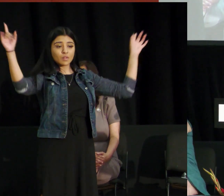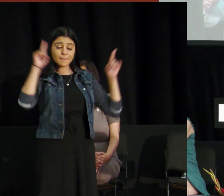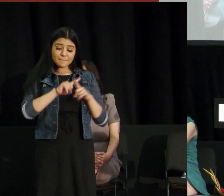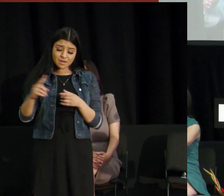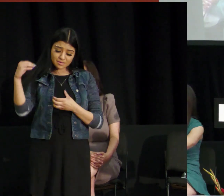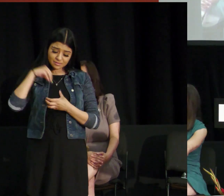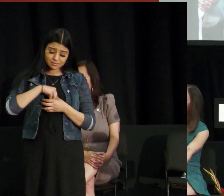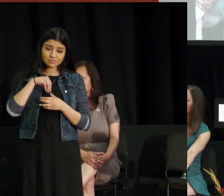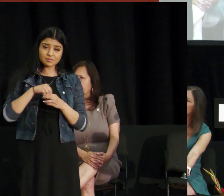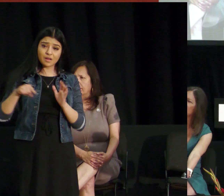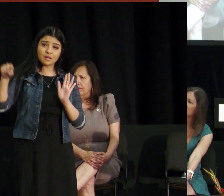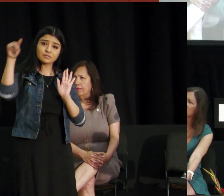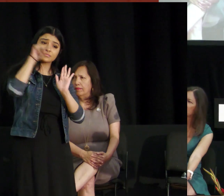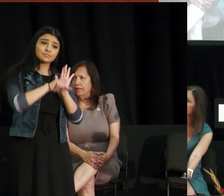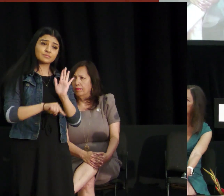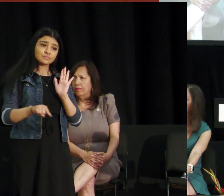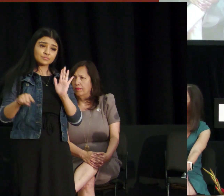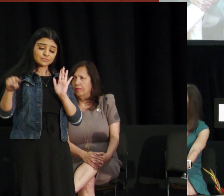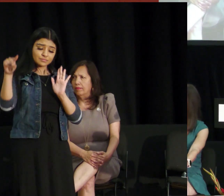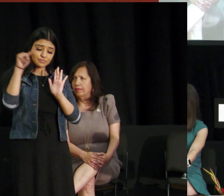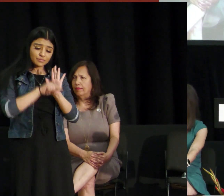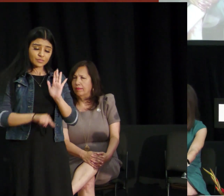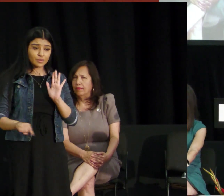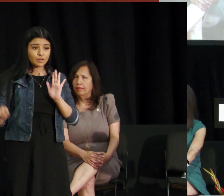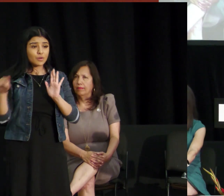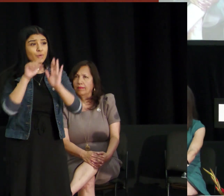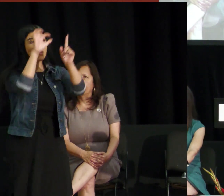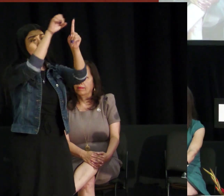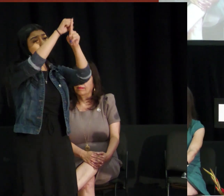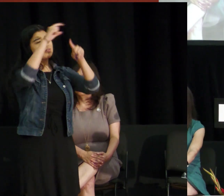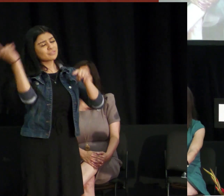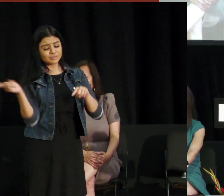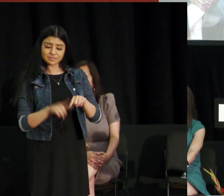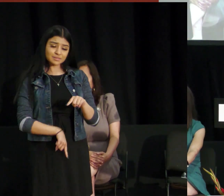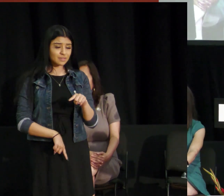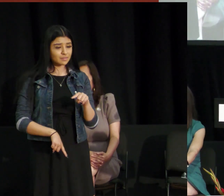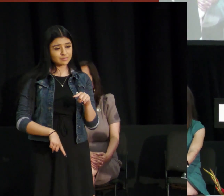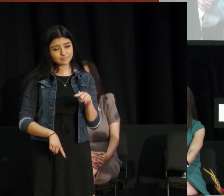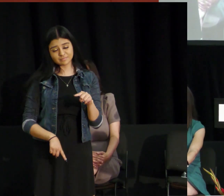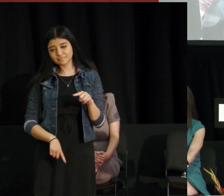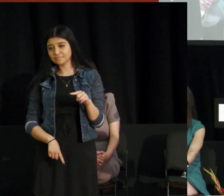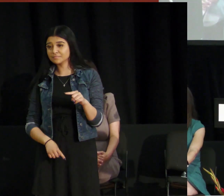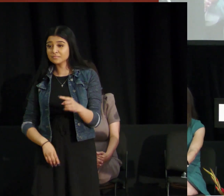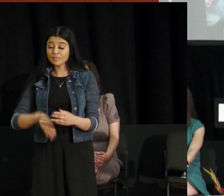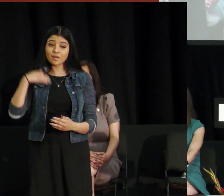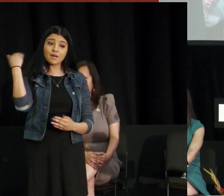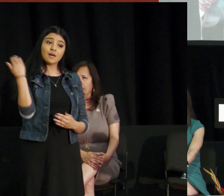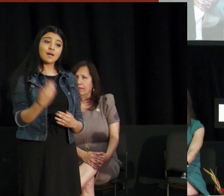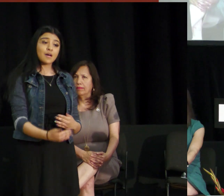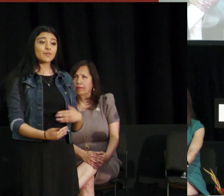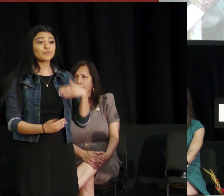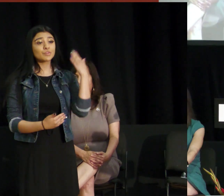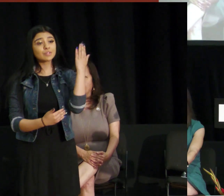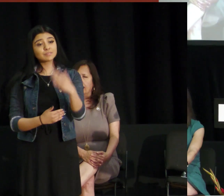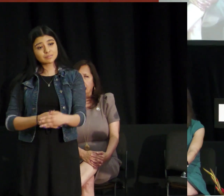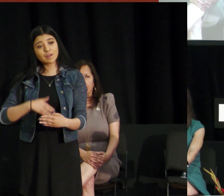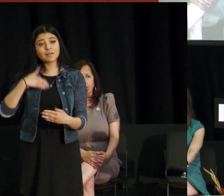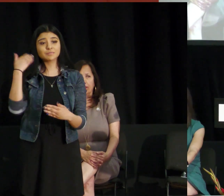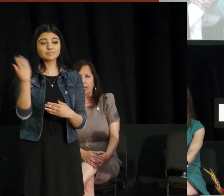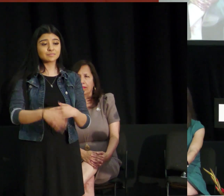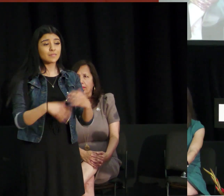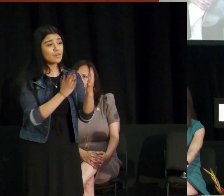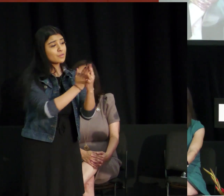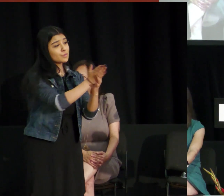there's a voice inside my place and you'll never reach it, every step I'm